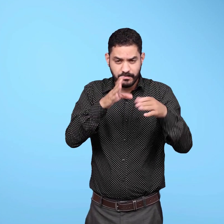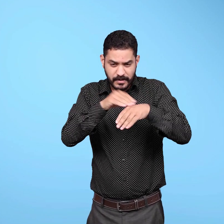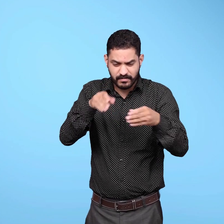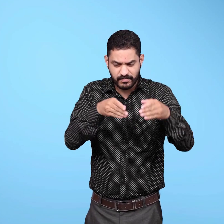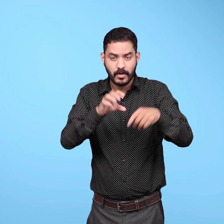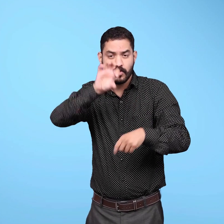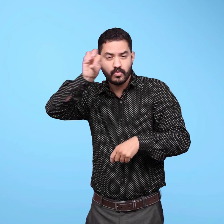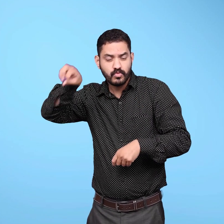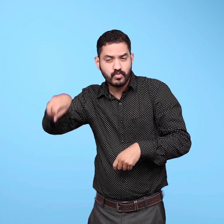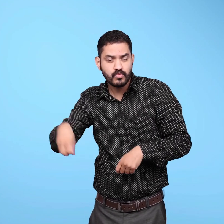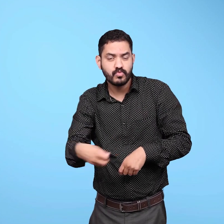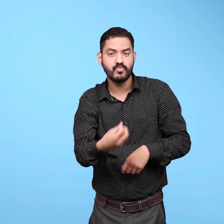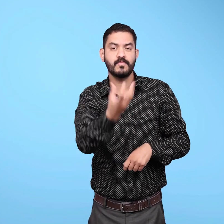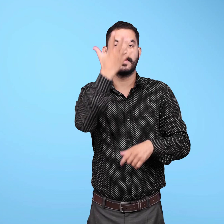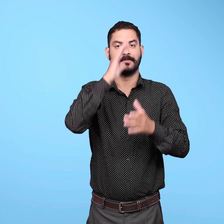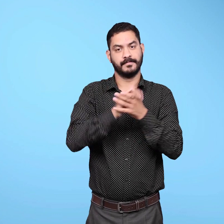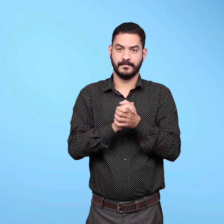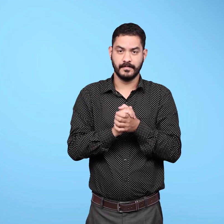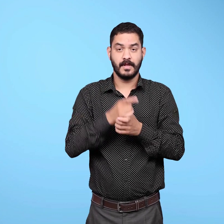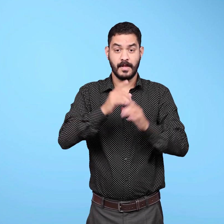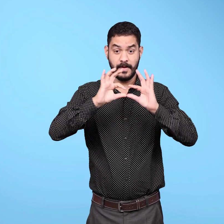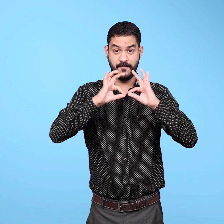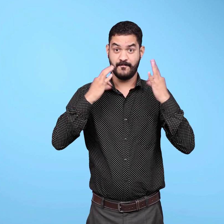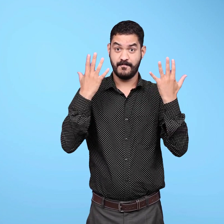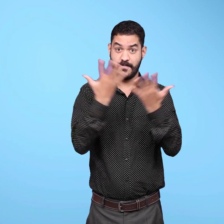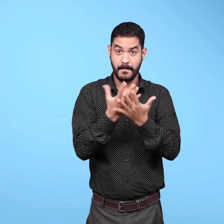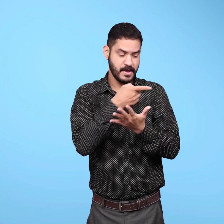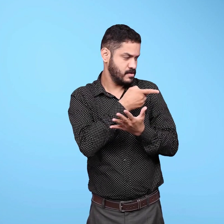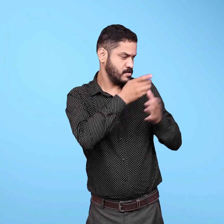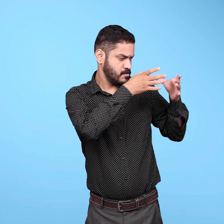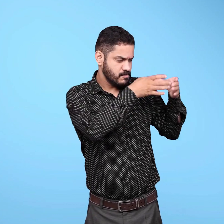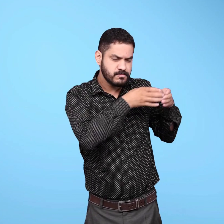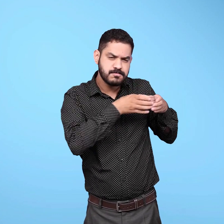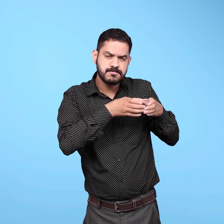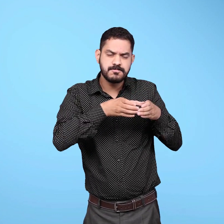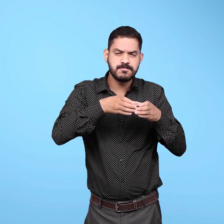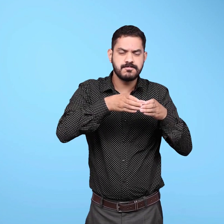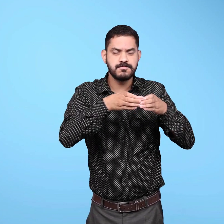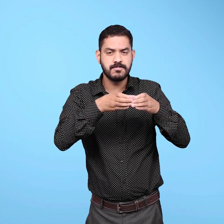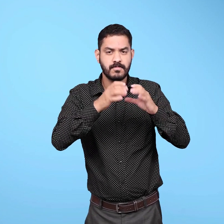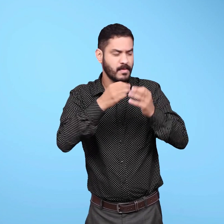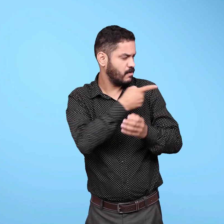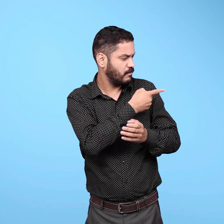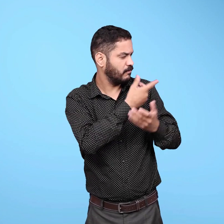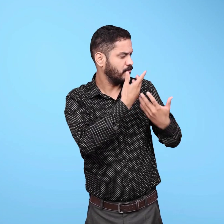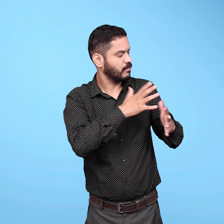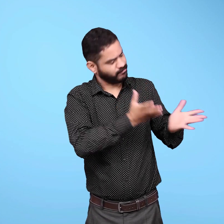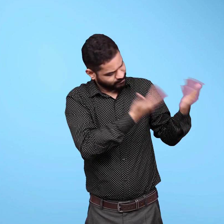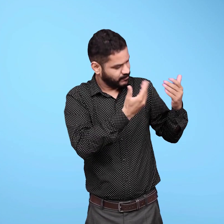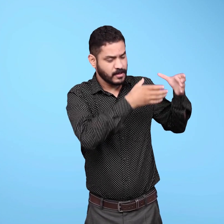moonlight, taking whole families who hate to be left behind. The departure of the